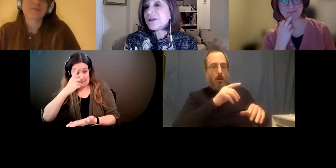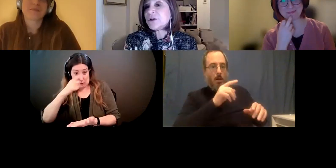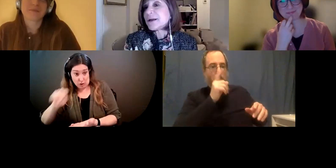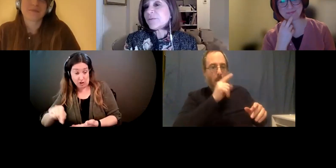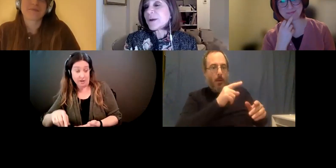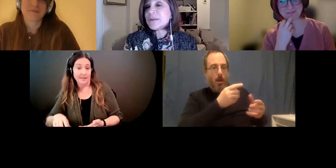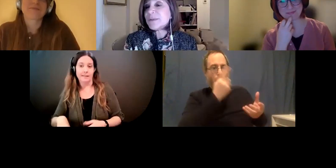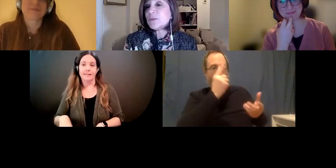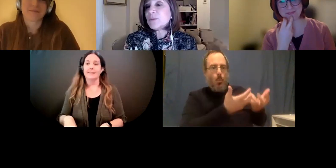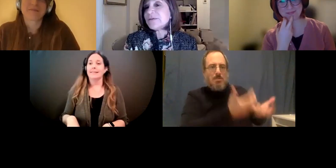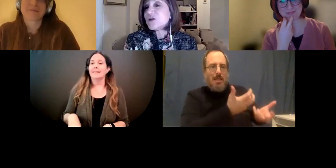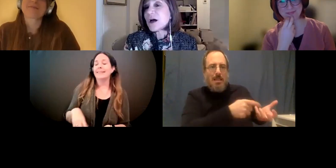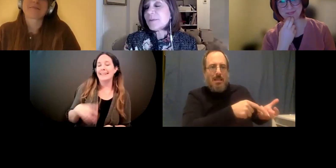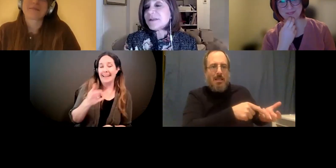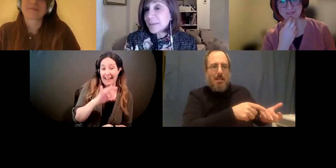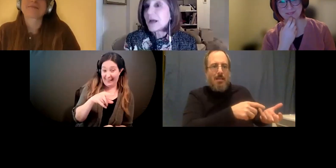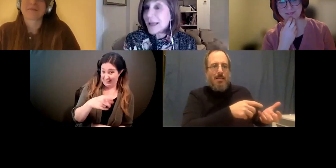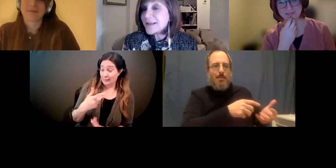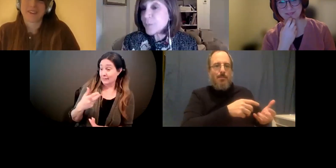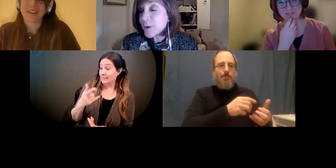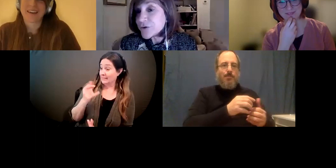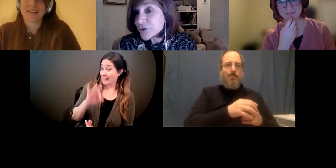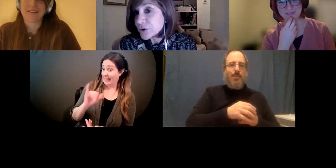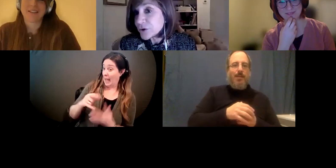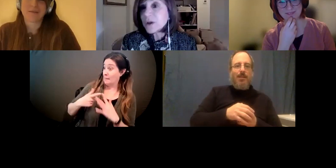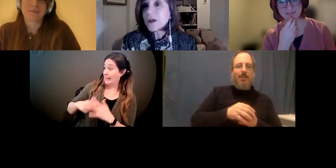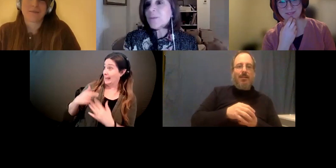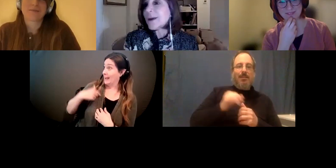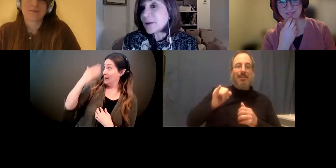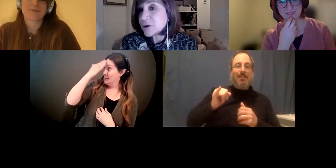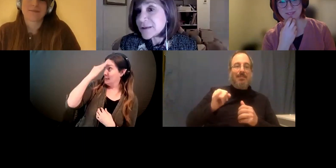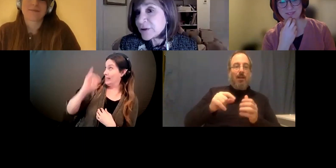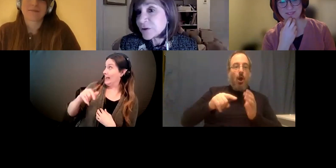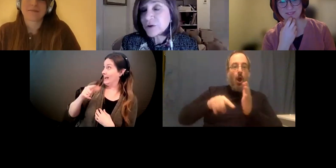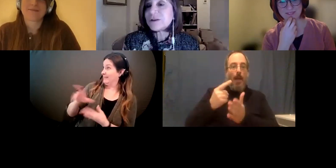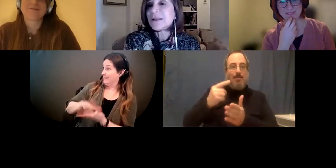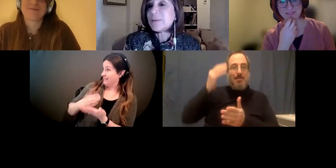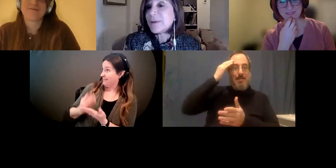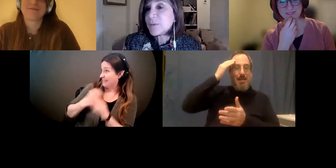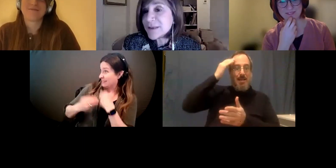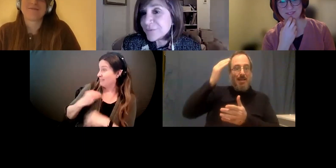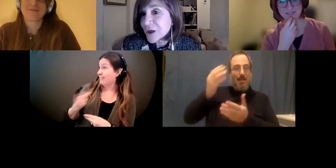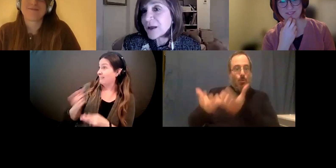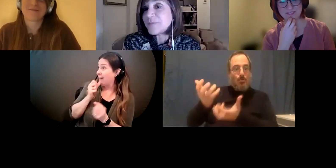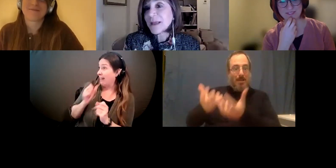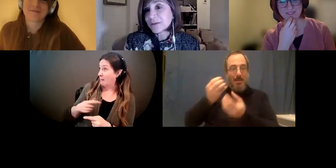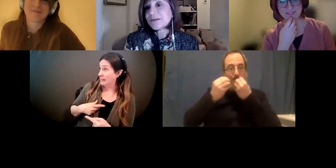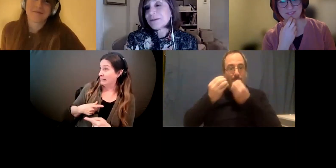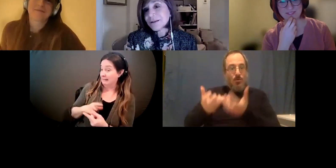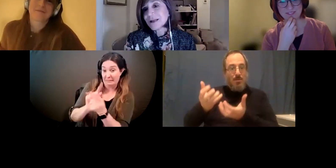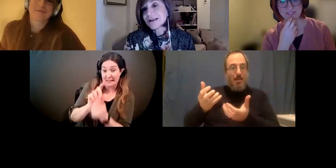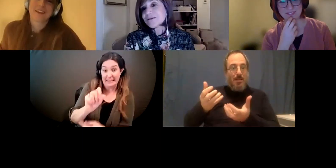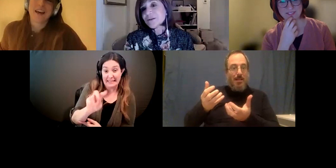cook dinner, I never went to meet with Steve Jobs. Yeah, as opposed to you made me cook dinner, you didn't let me meet with Steve Jobs.